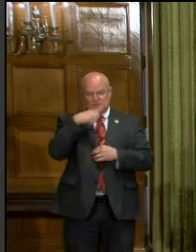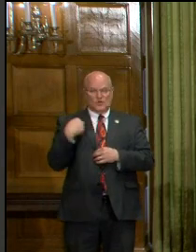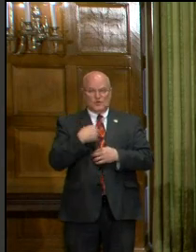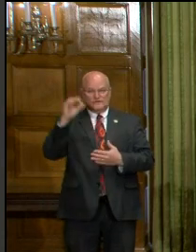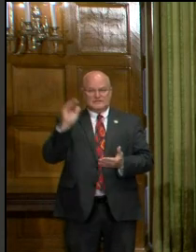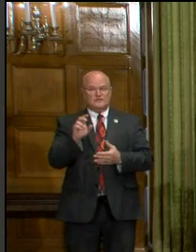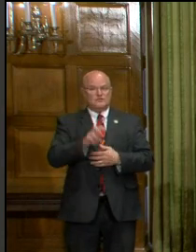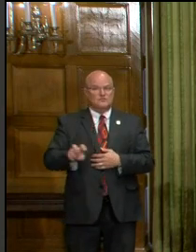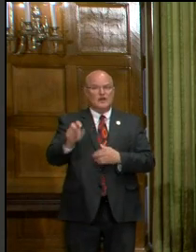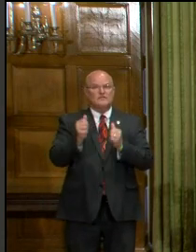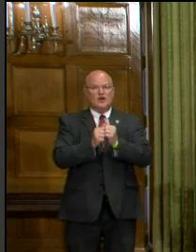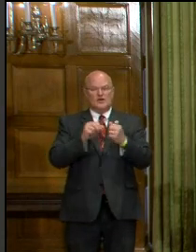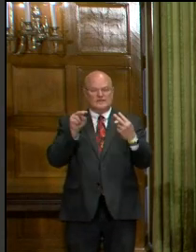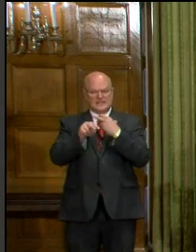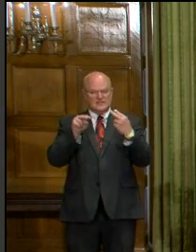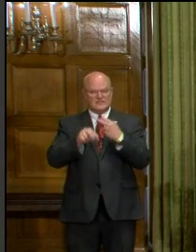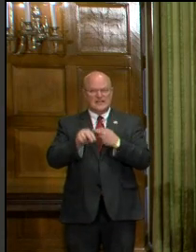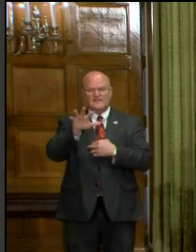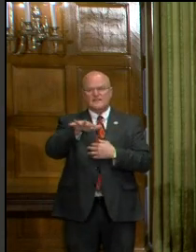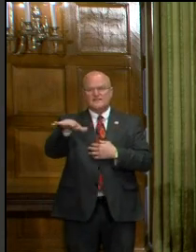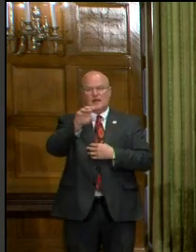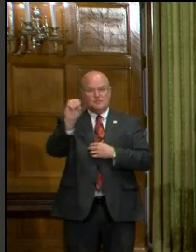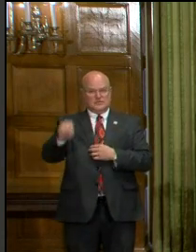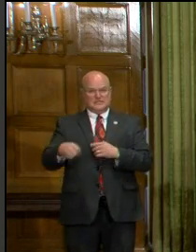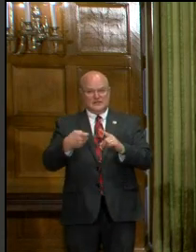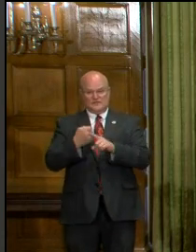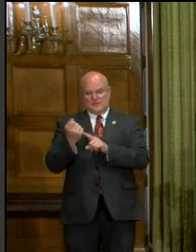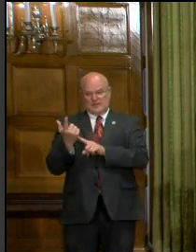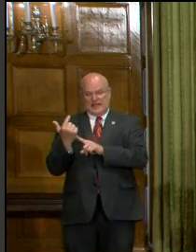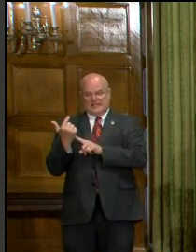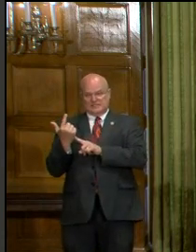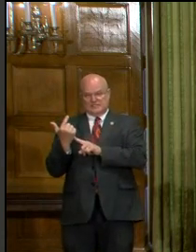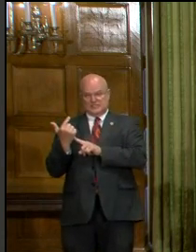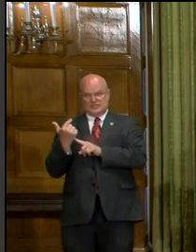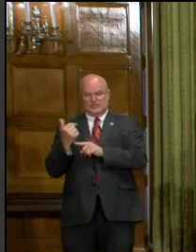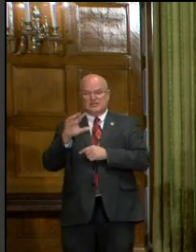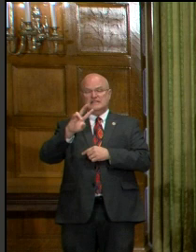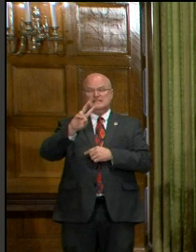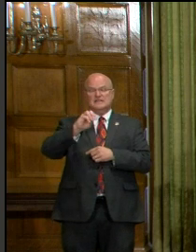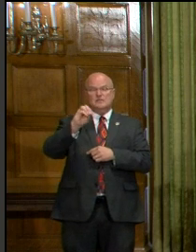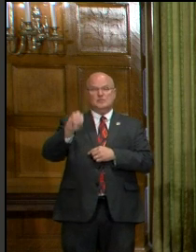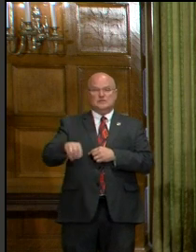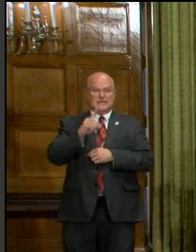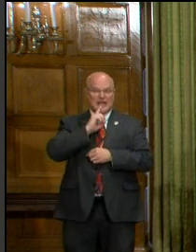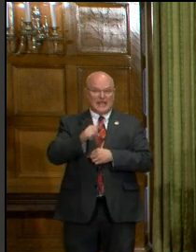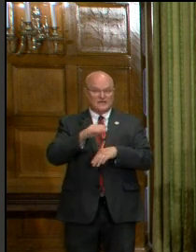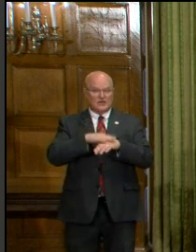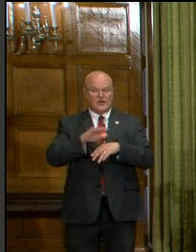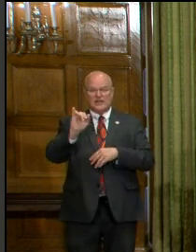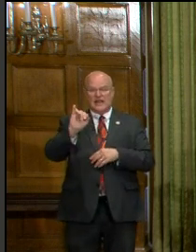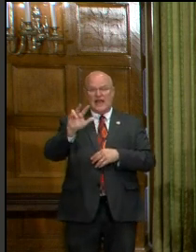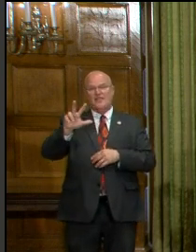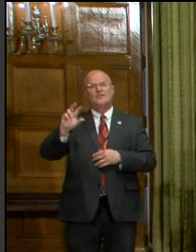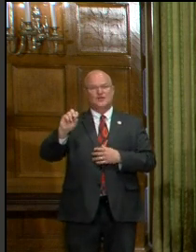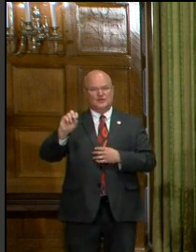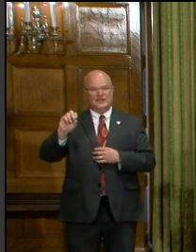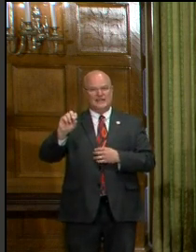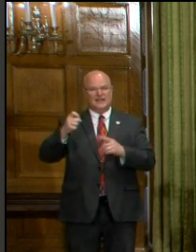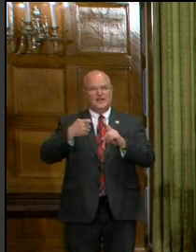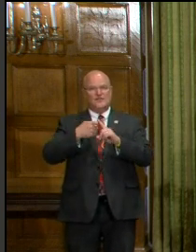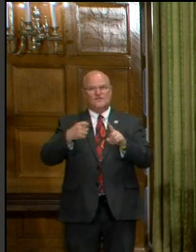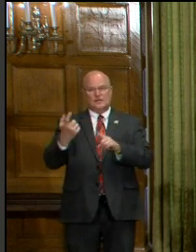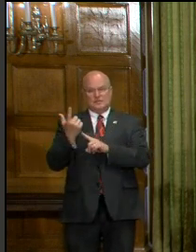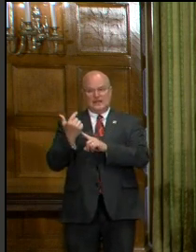decreased travel among the interstates 55% from a year ago, 70% actually on I-30